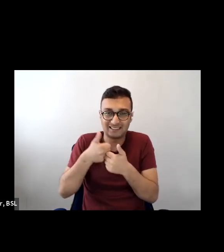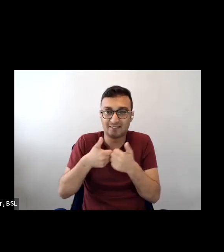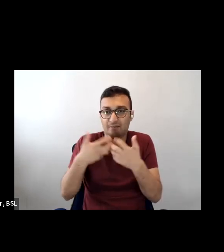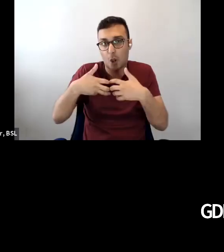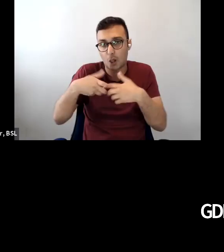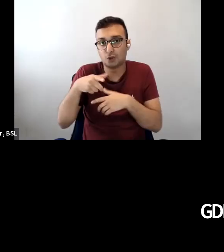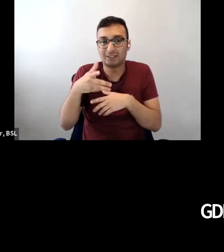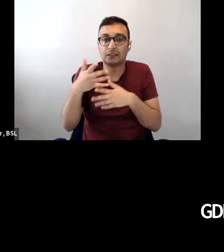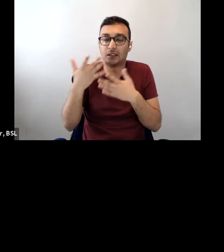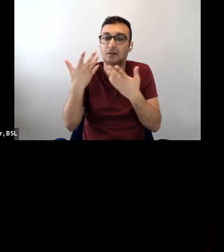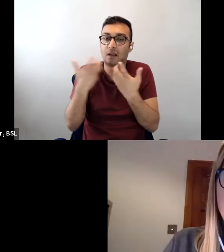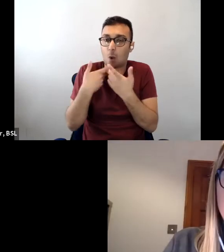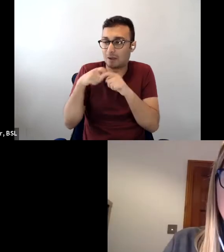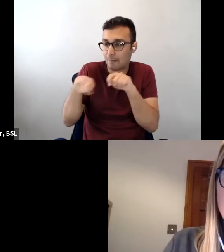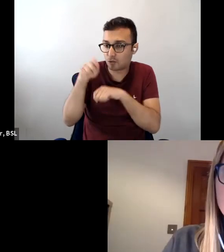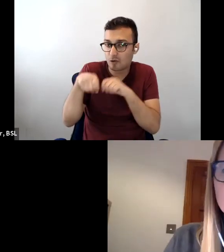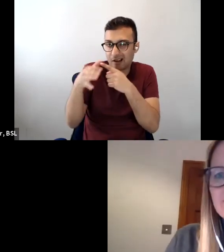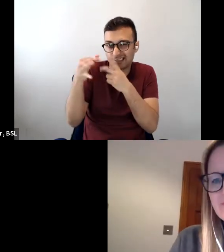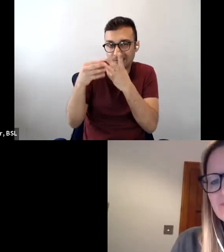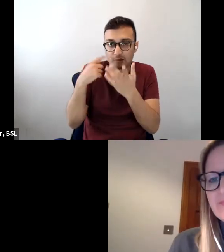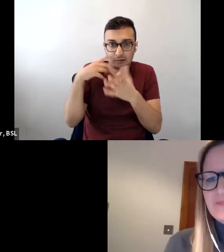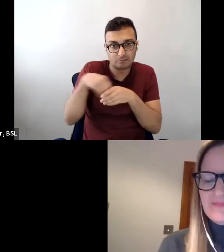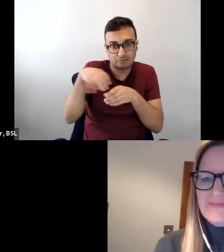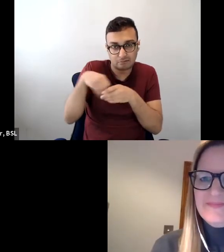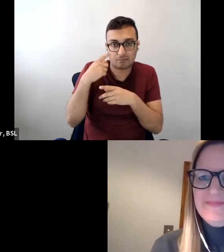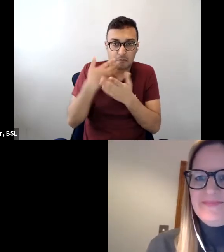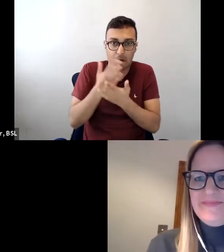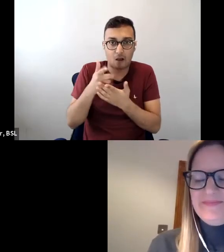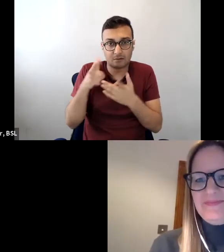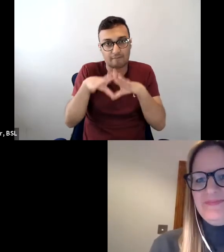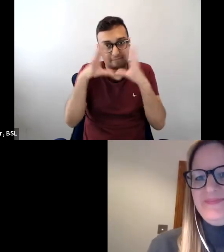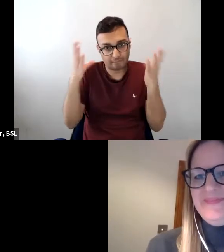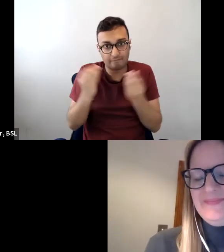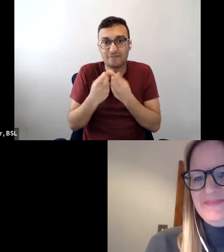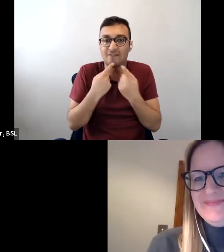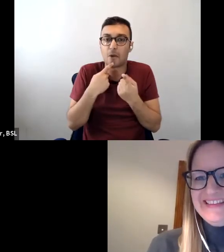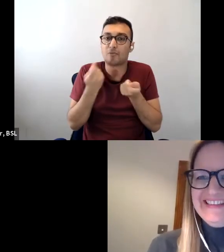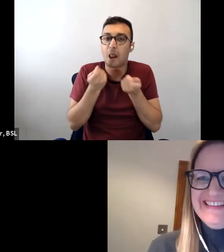indicators as part of the national health information management system. Thank you so much.